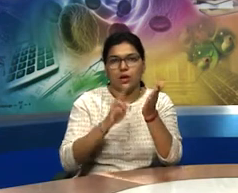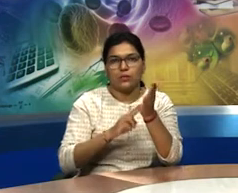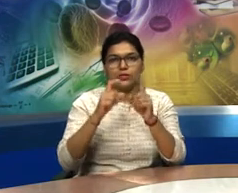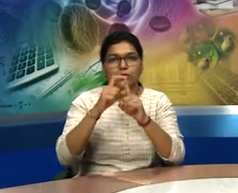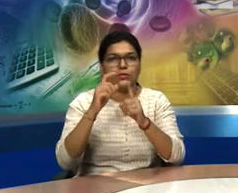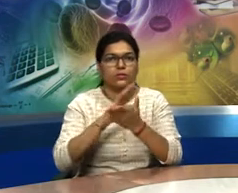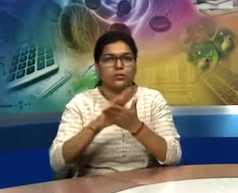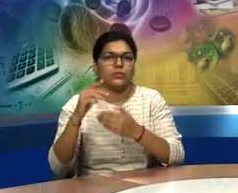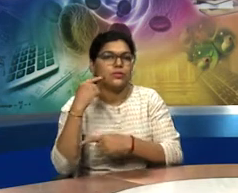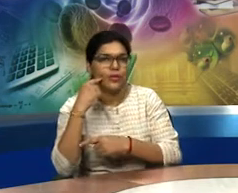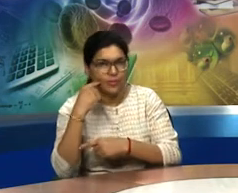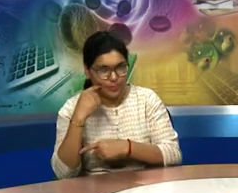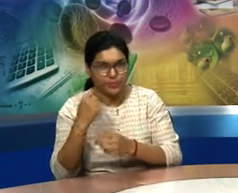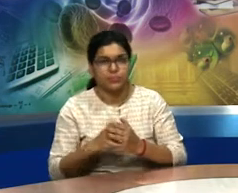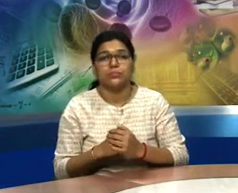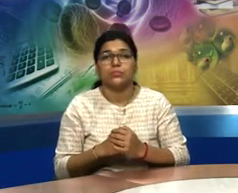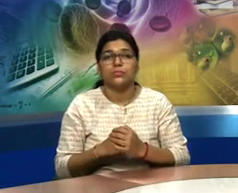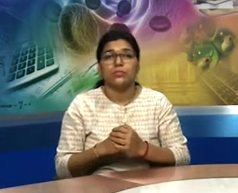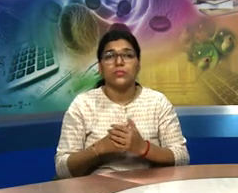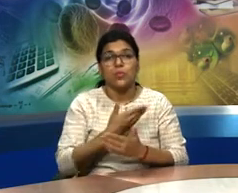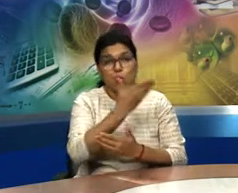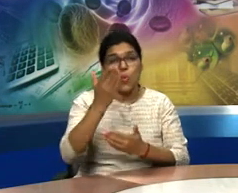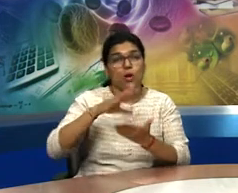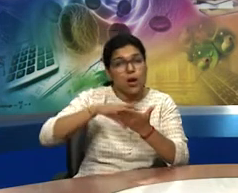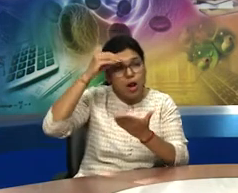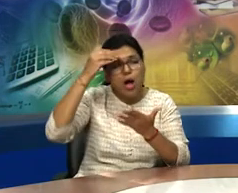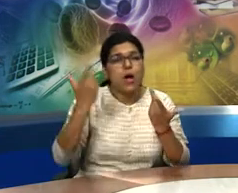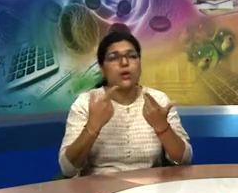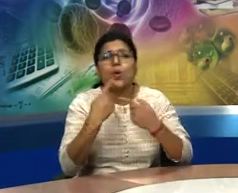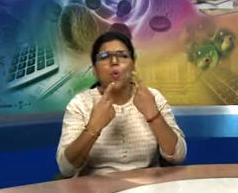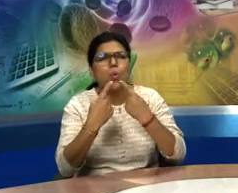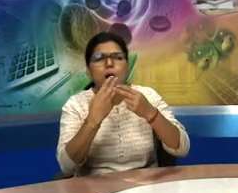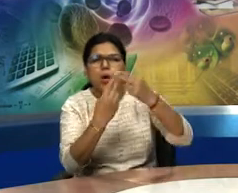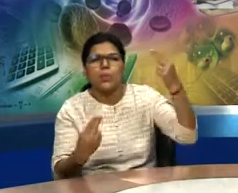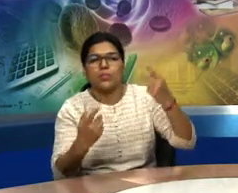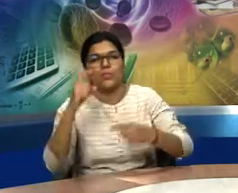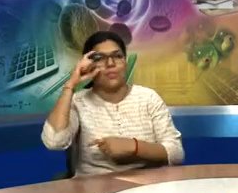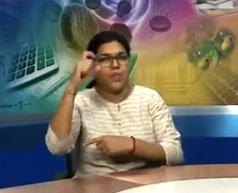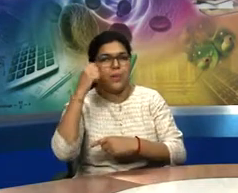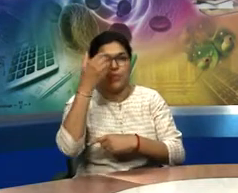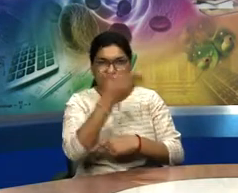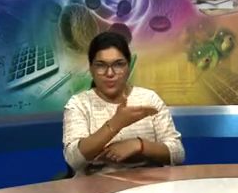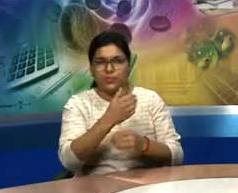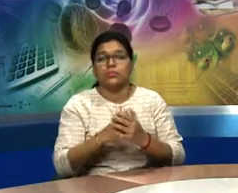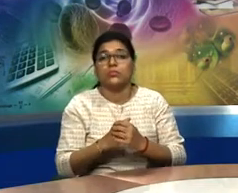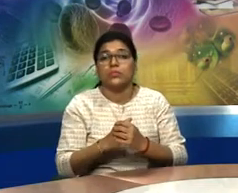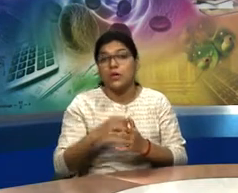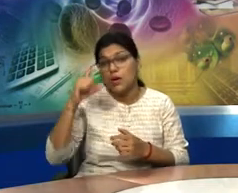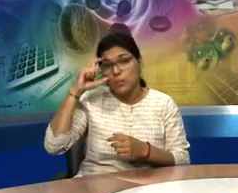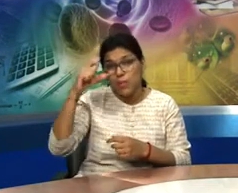we will read some incidents about Mahatma Gandhi ji.